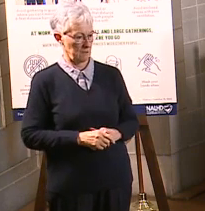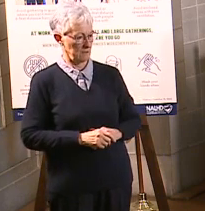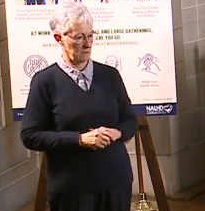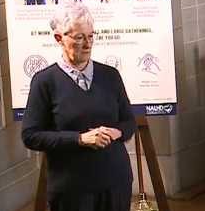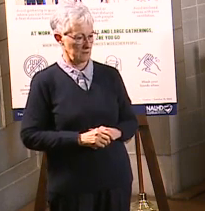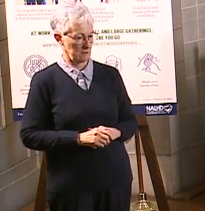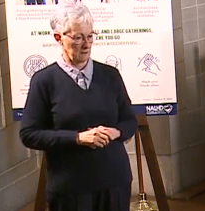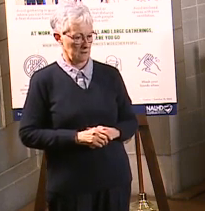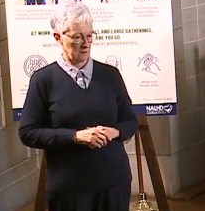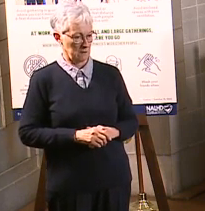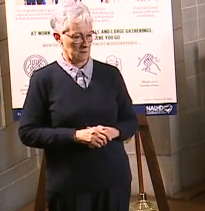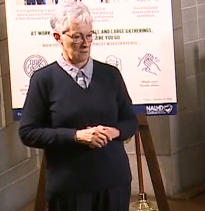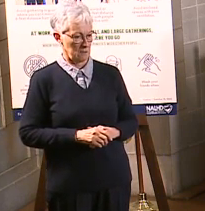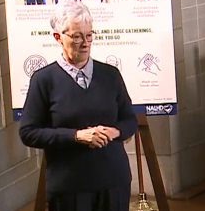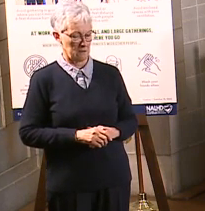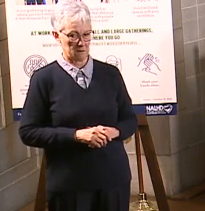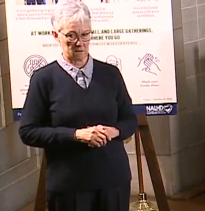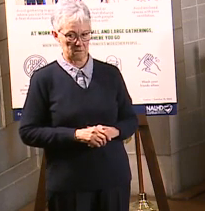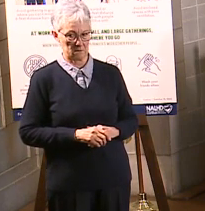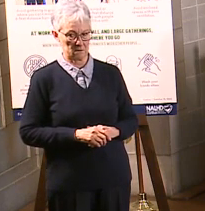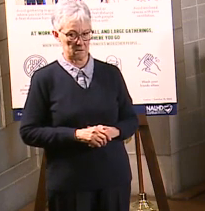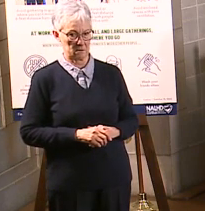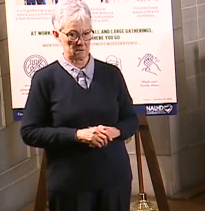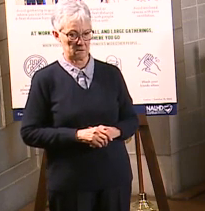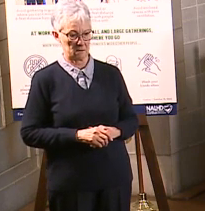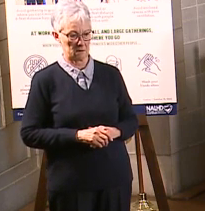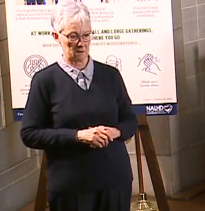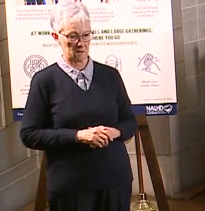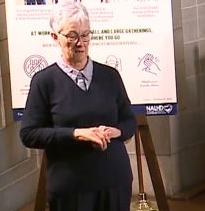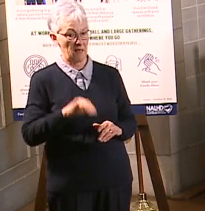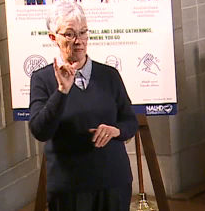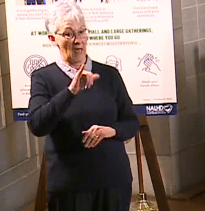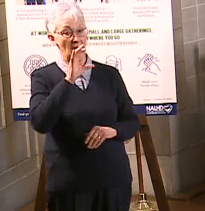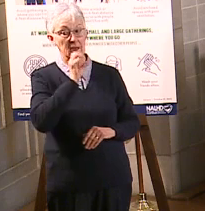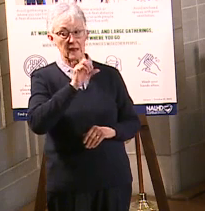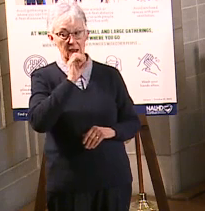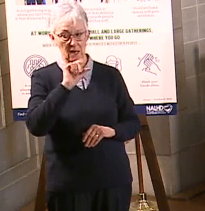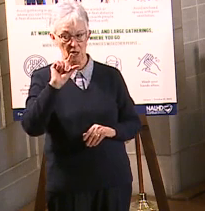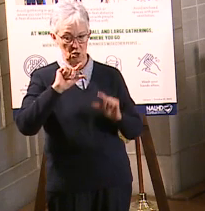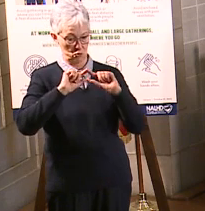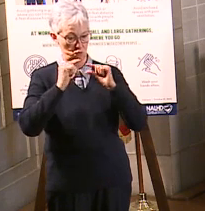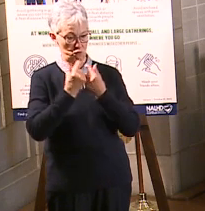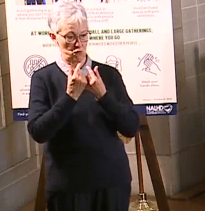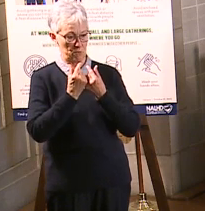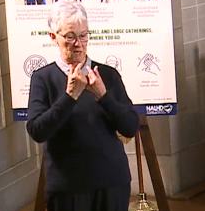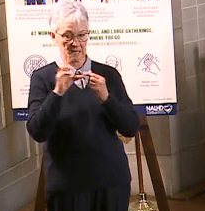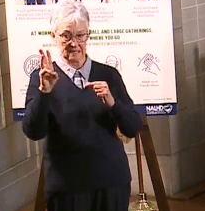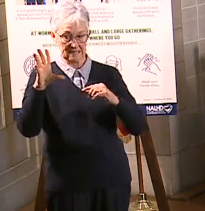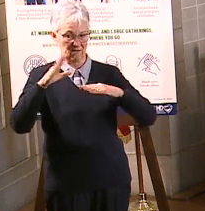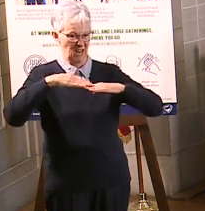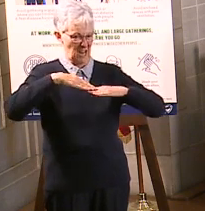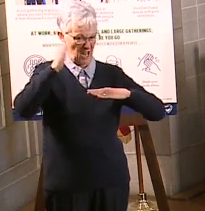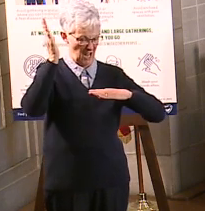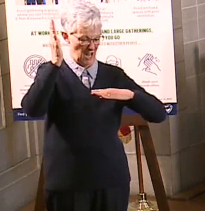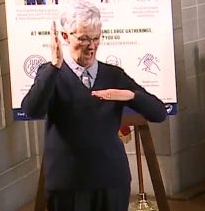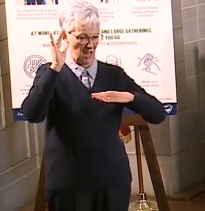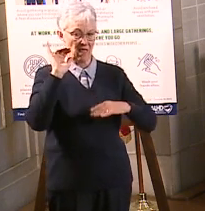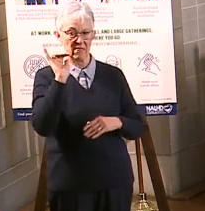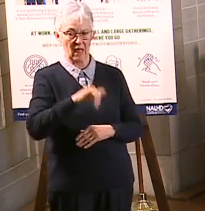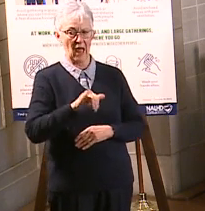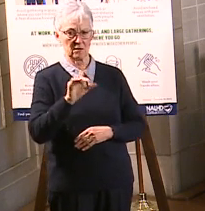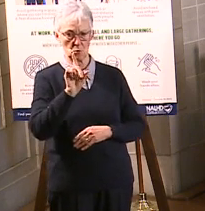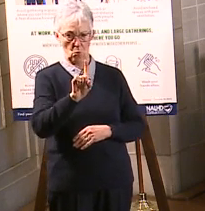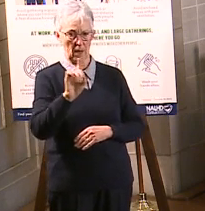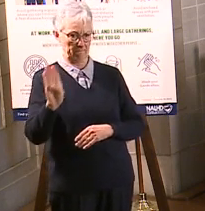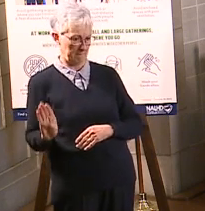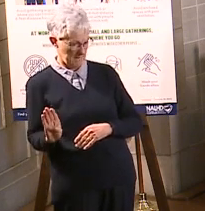So with regard to the age 65-year-old age group, again, if we're talking that group generally in phase 1B, I think we've kind of